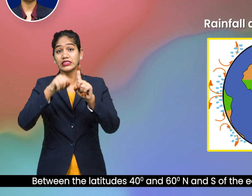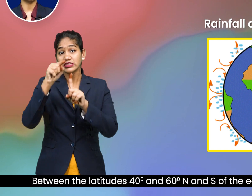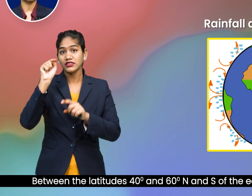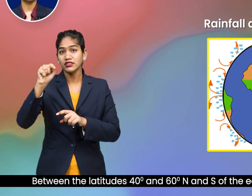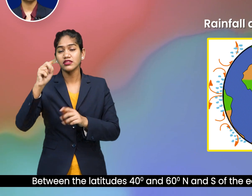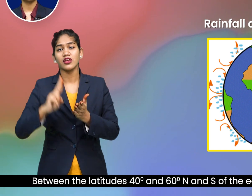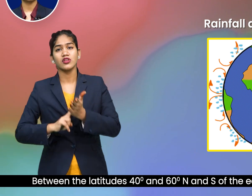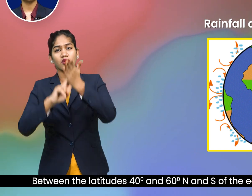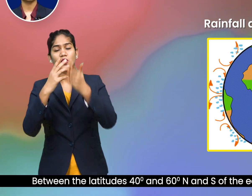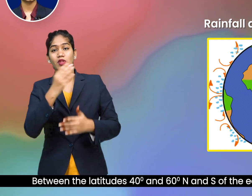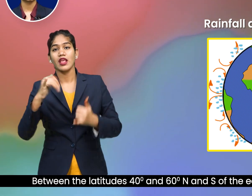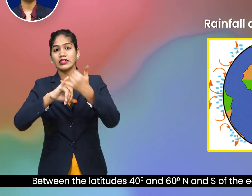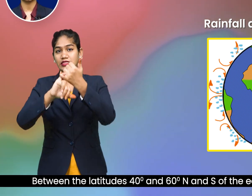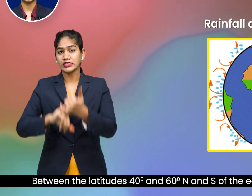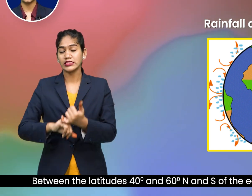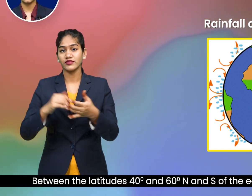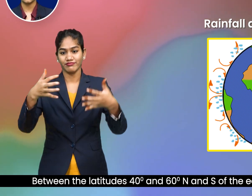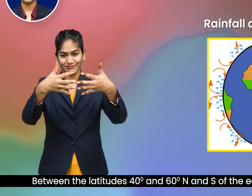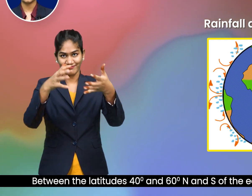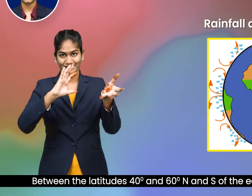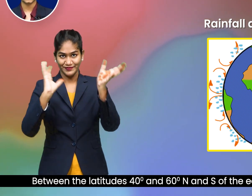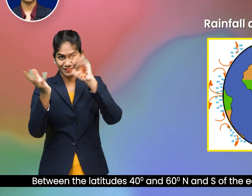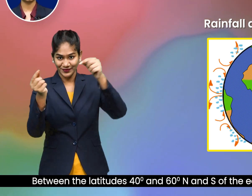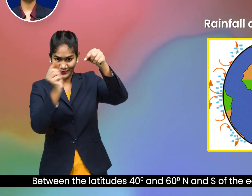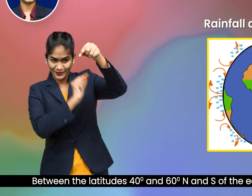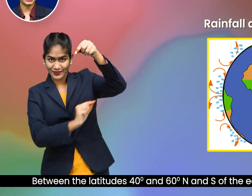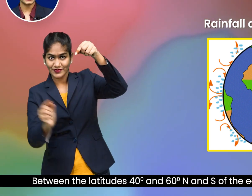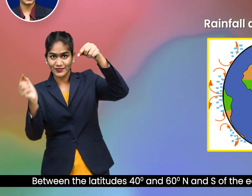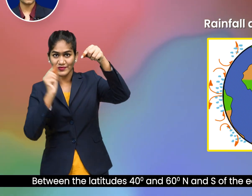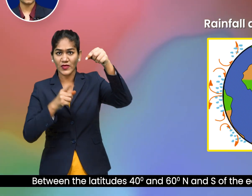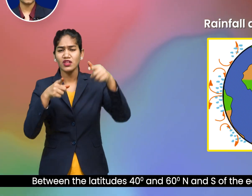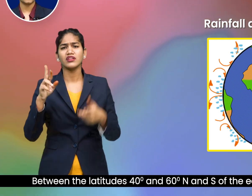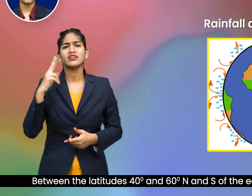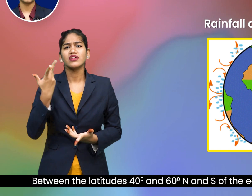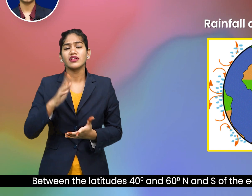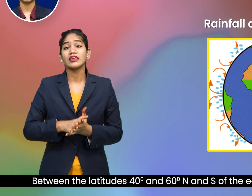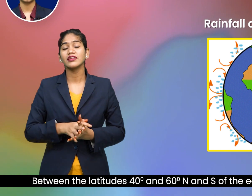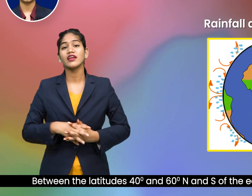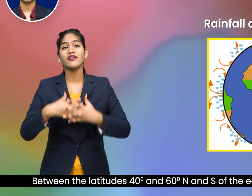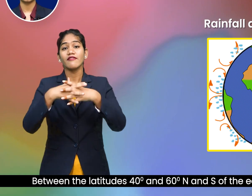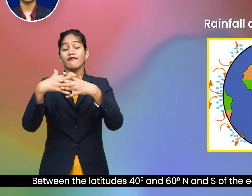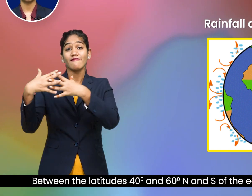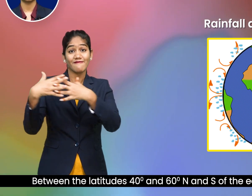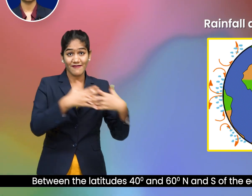the equator, due to the westerlies,